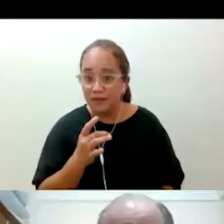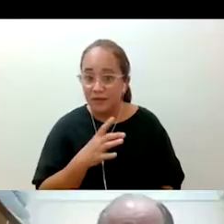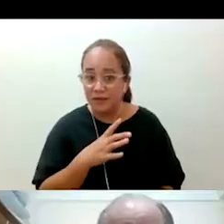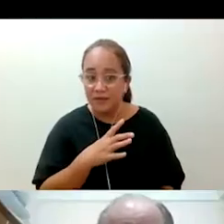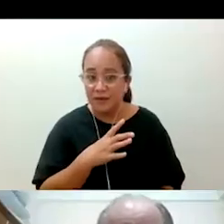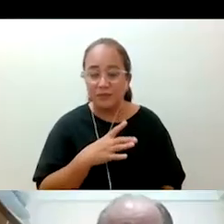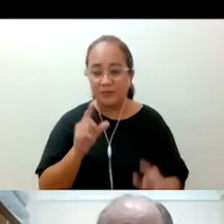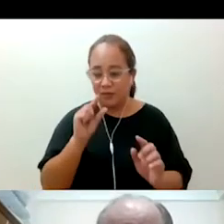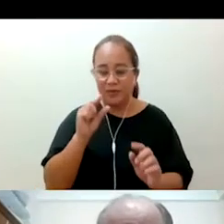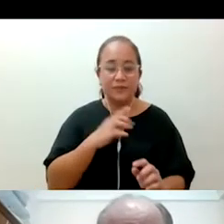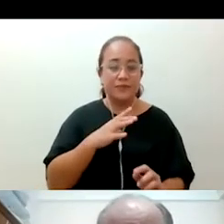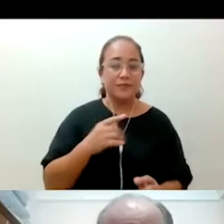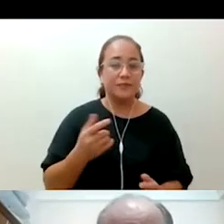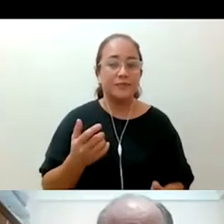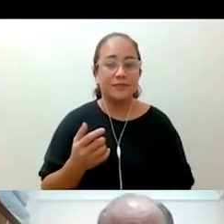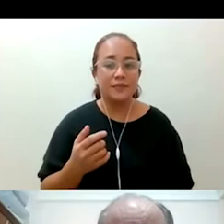Okay.